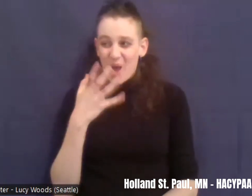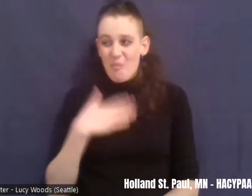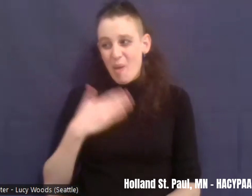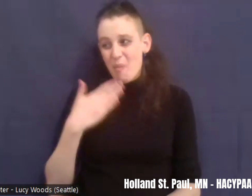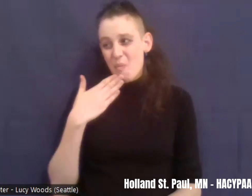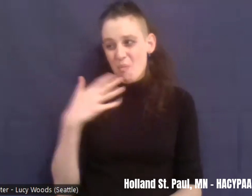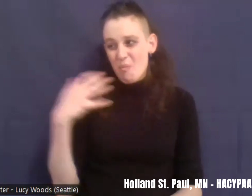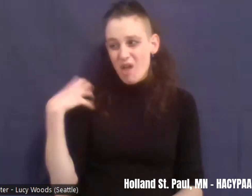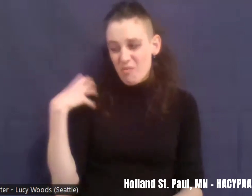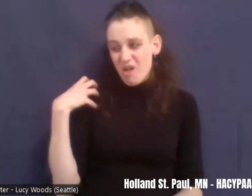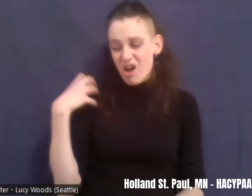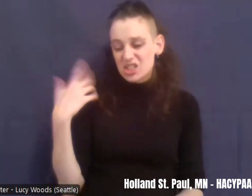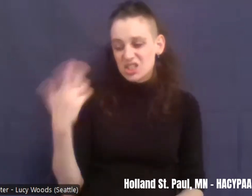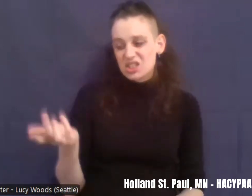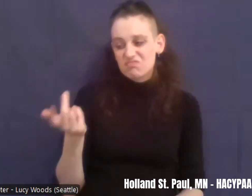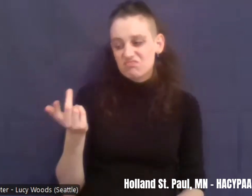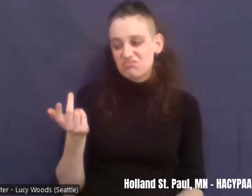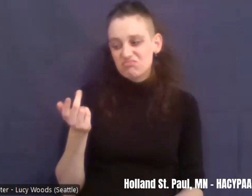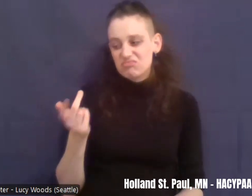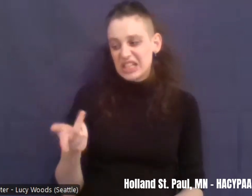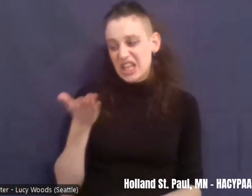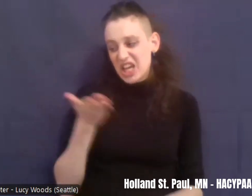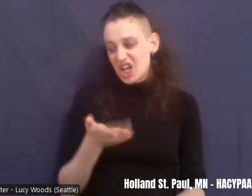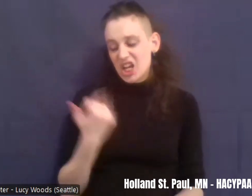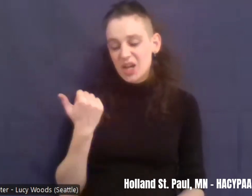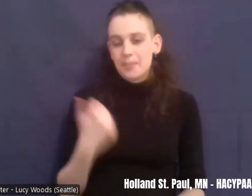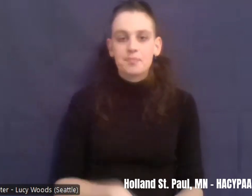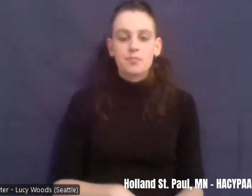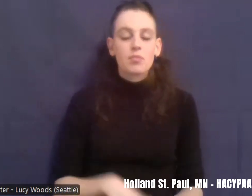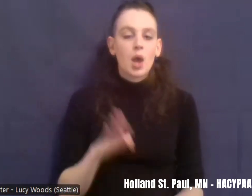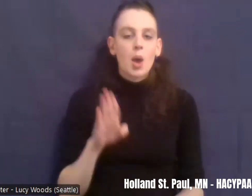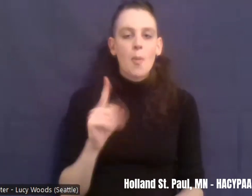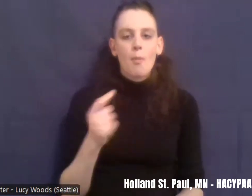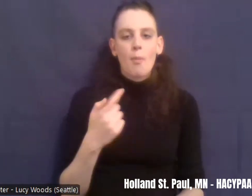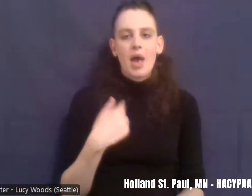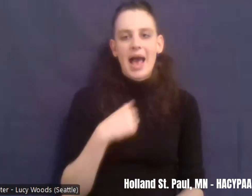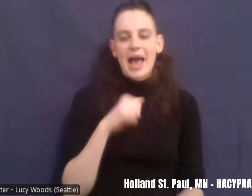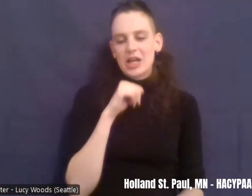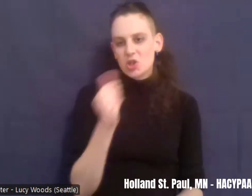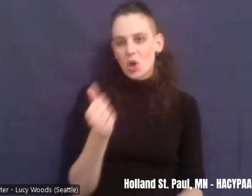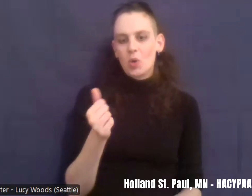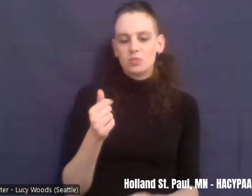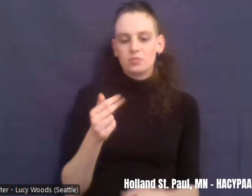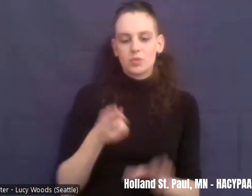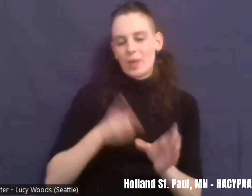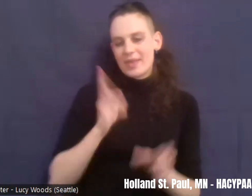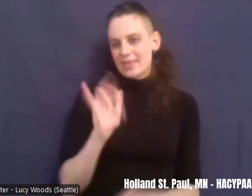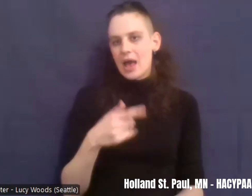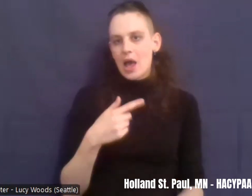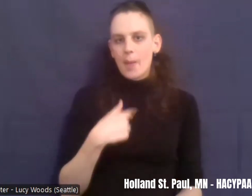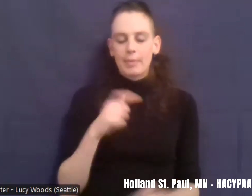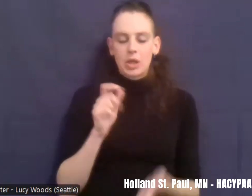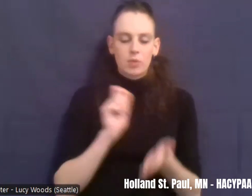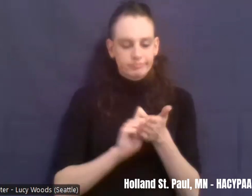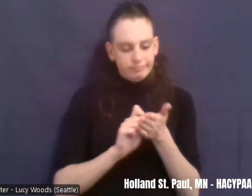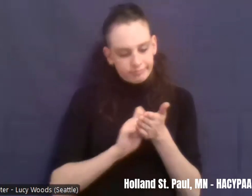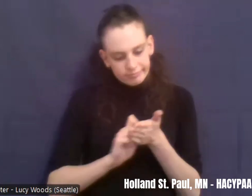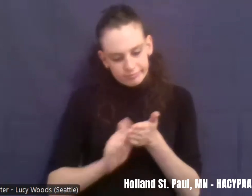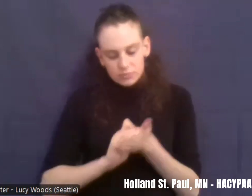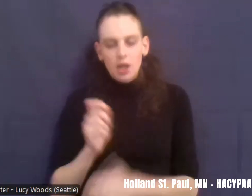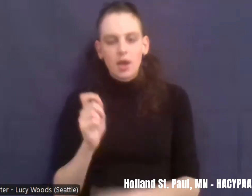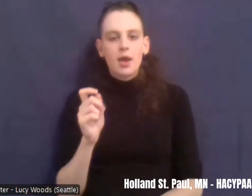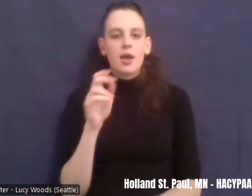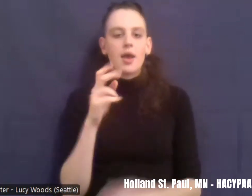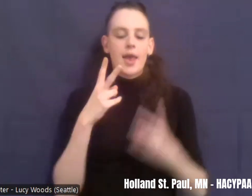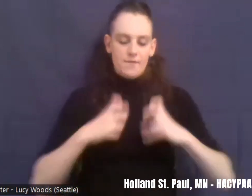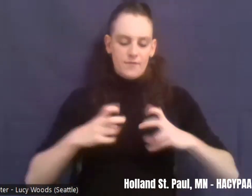existed. And like I think I don't like let up on that kind of stuff. I'm a regular inventory person too, because like I am a